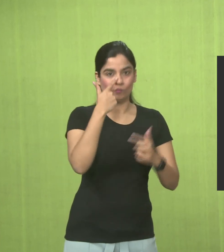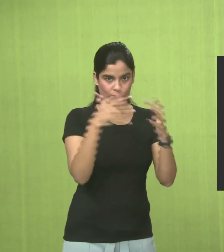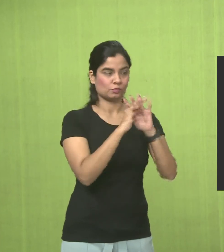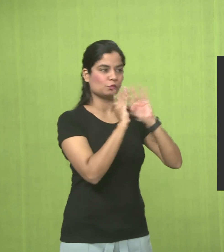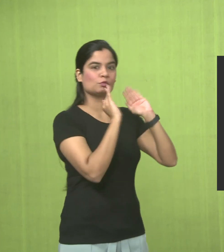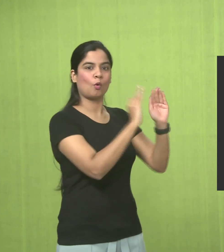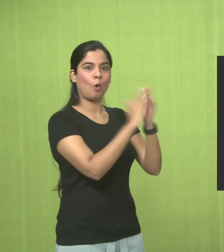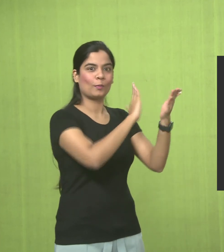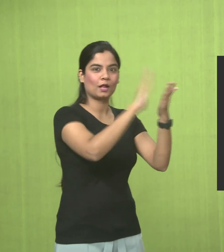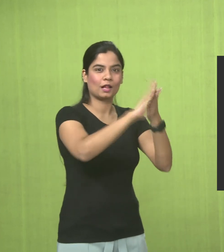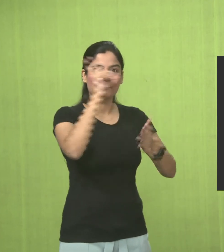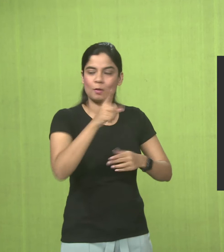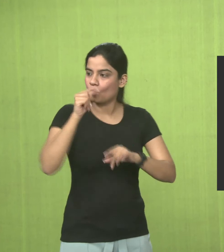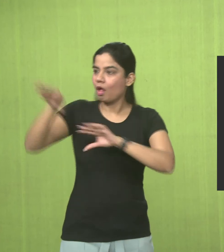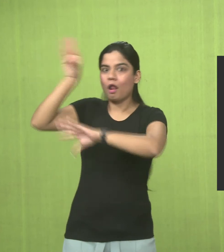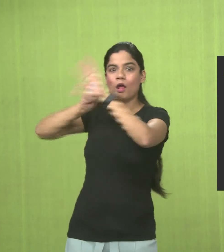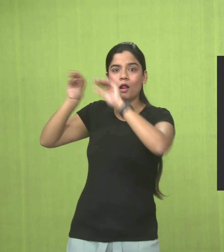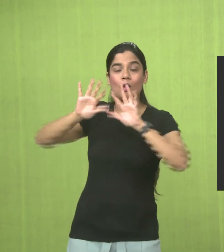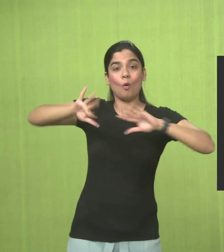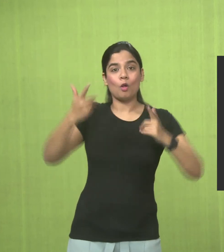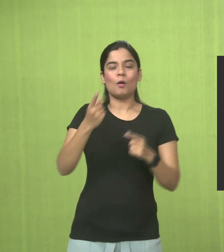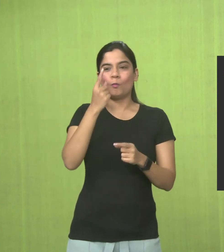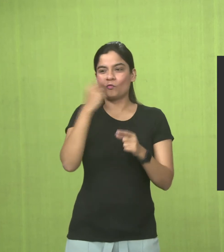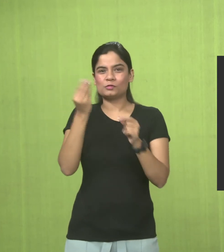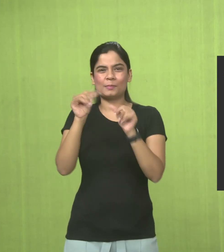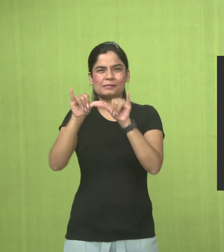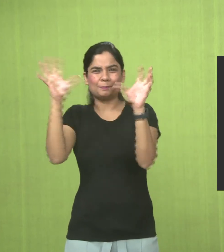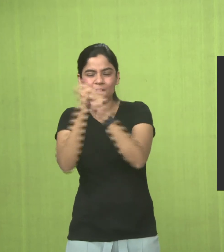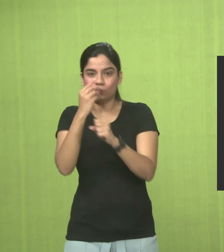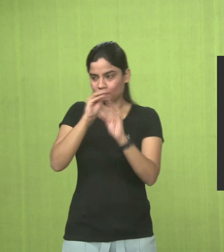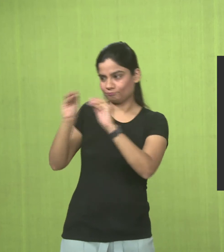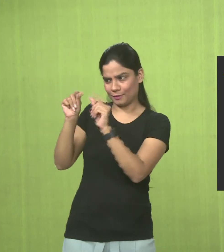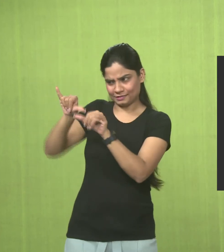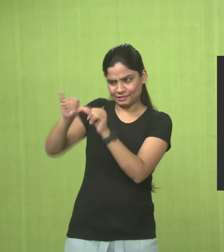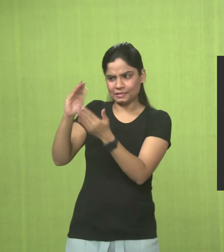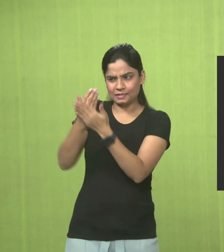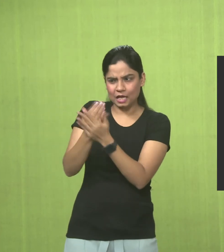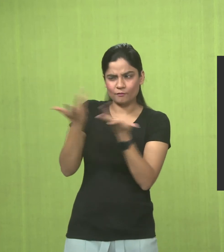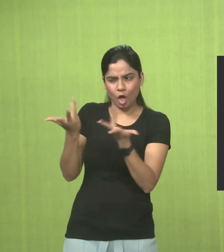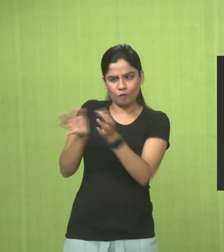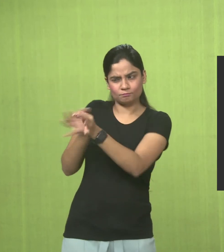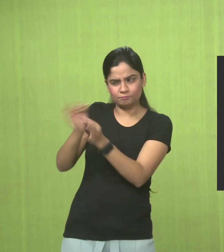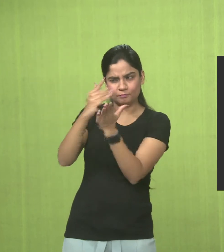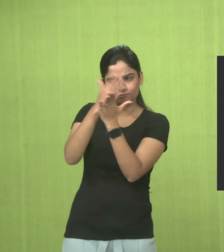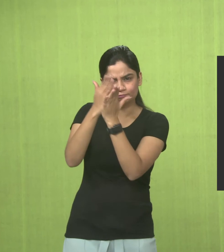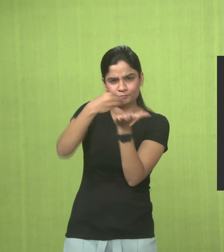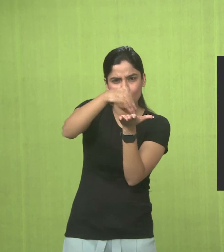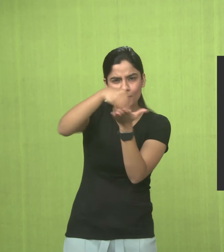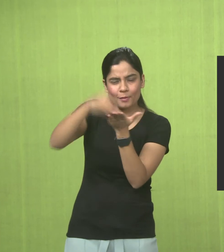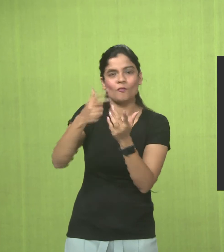living. Both can teach each other what they are best at. For example, a woman can teach a man how to clean